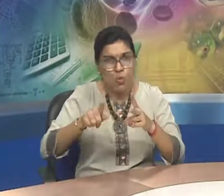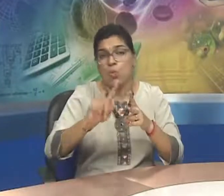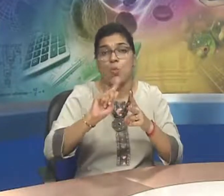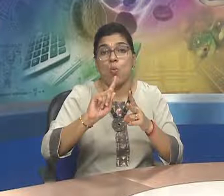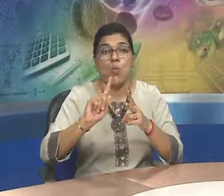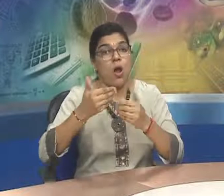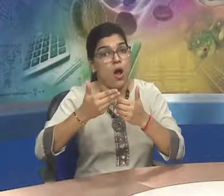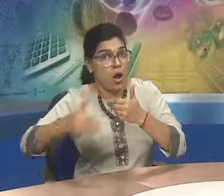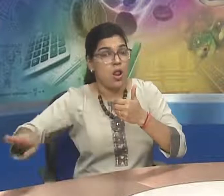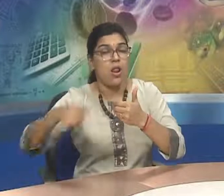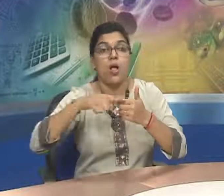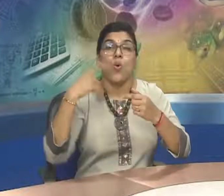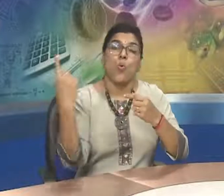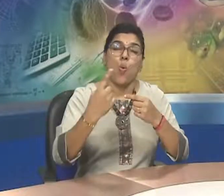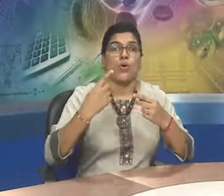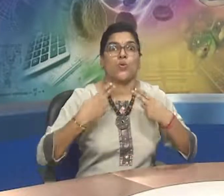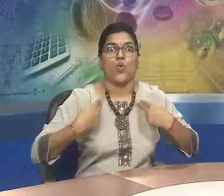Supreme Court